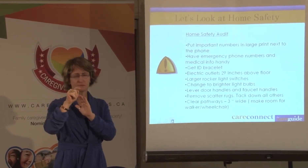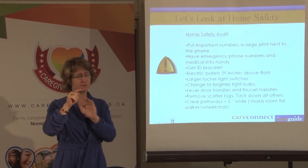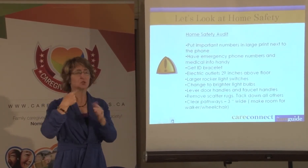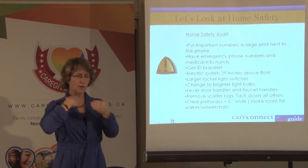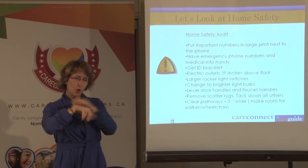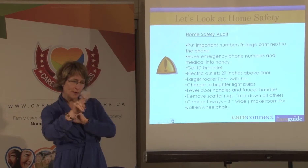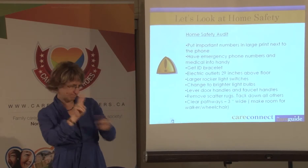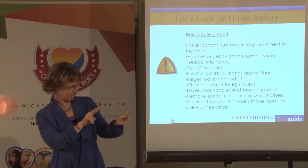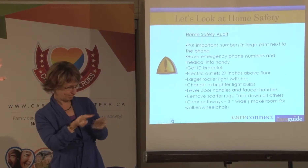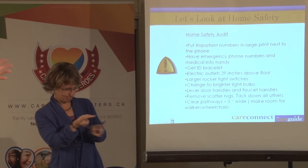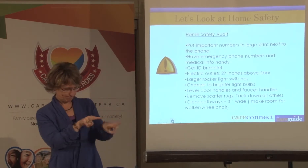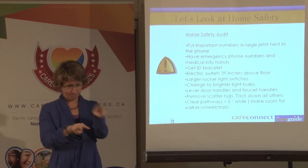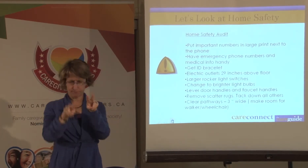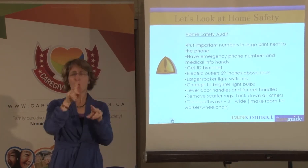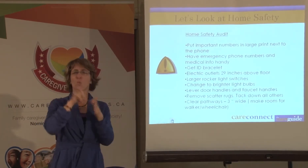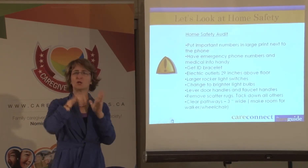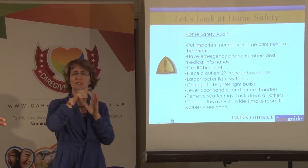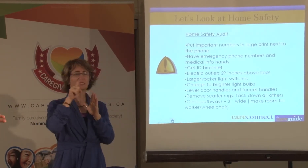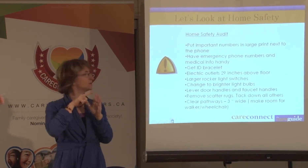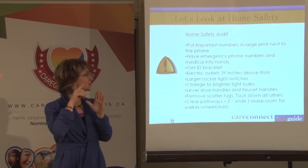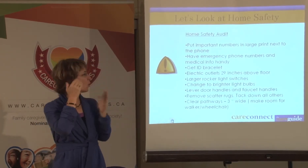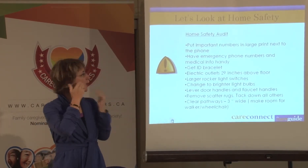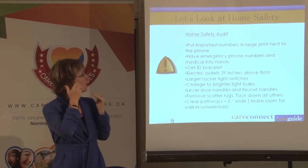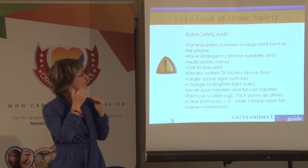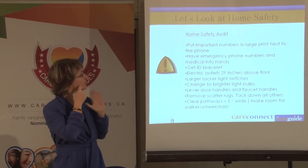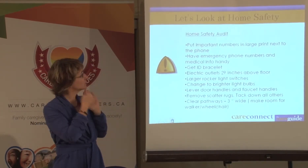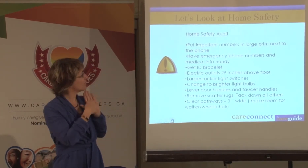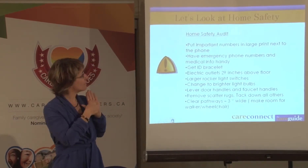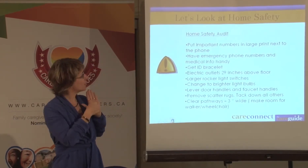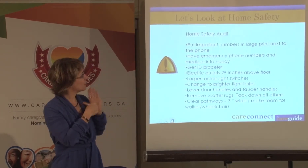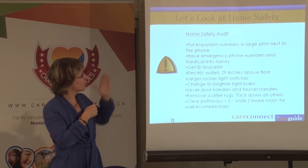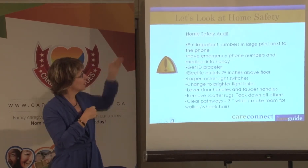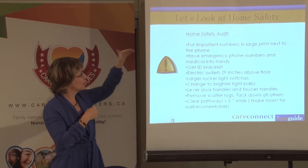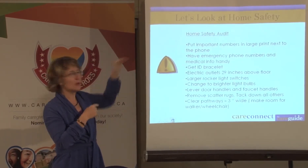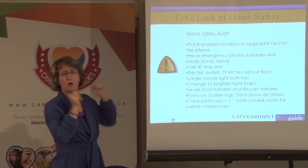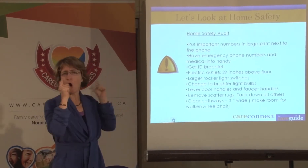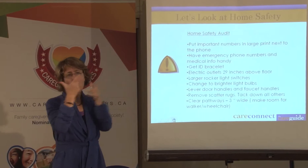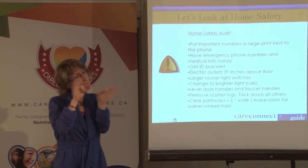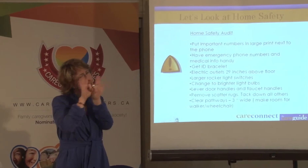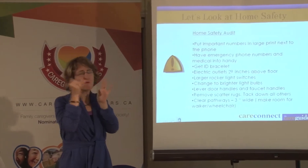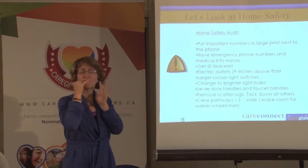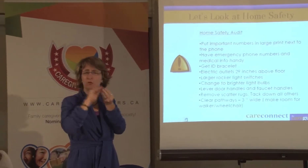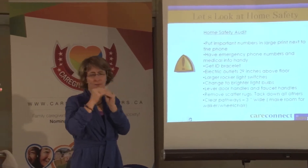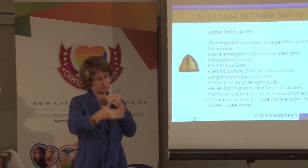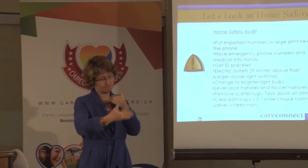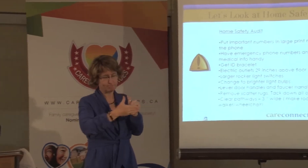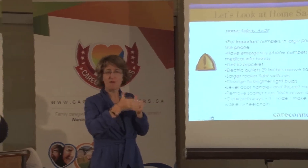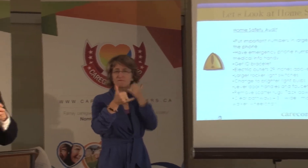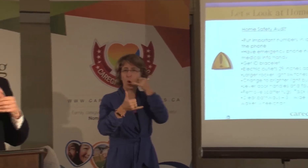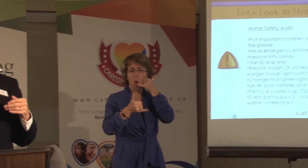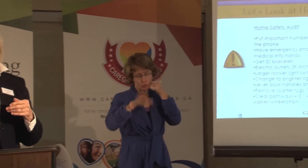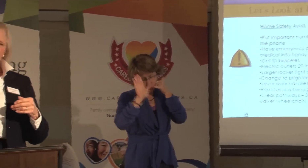things that you need to be aware of, and it might be a little jumbly here, but for example, all important numbers should be beside the phone so